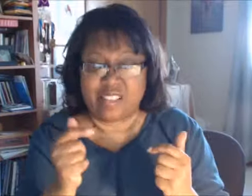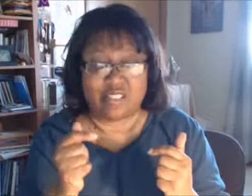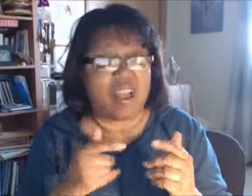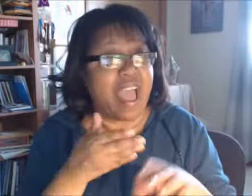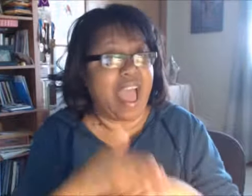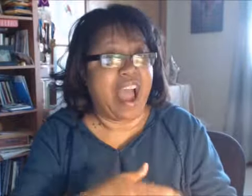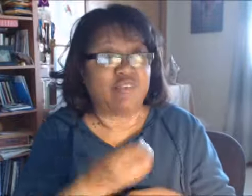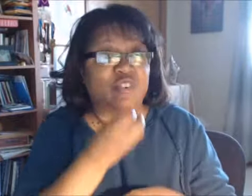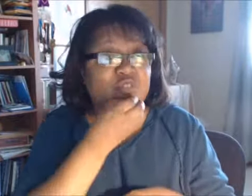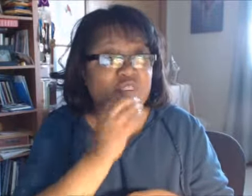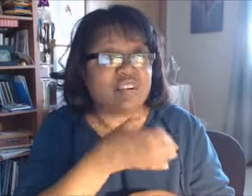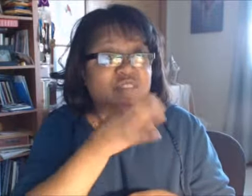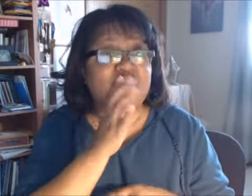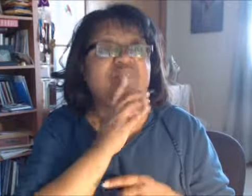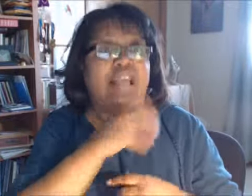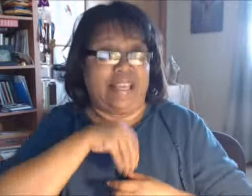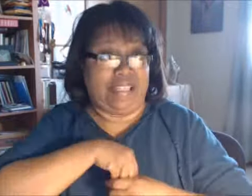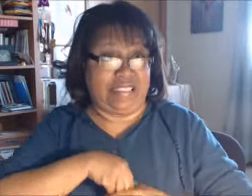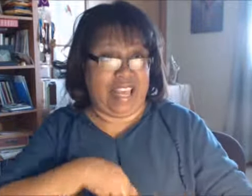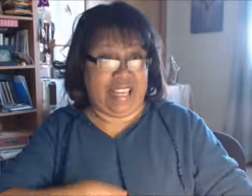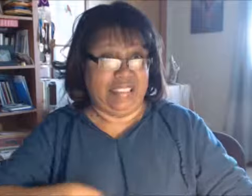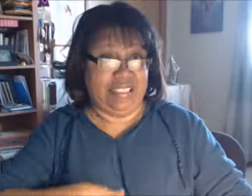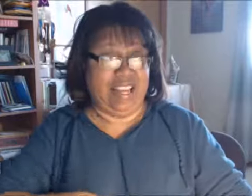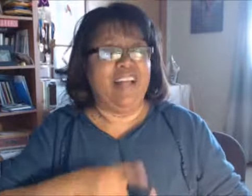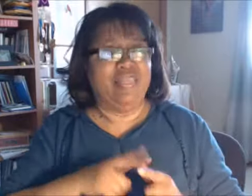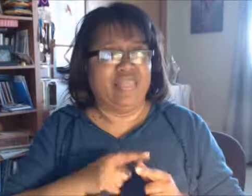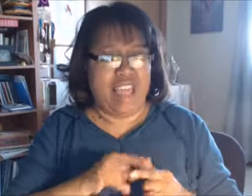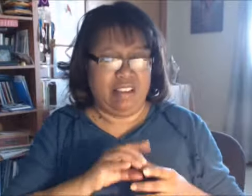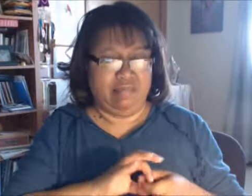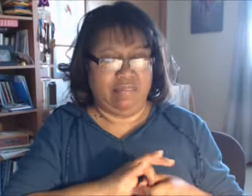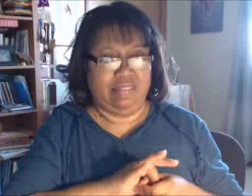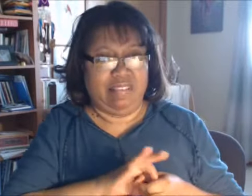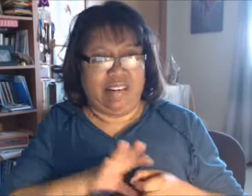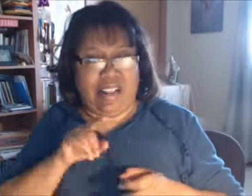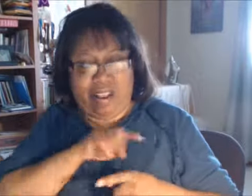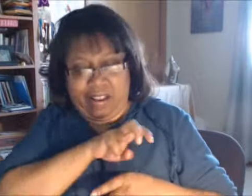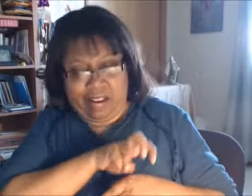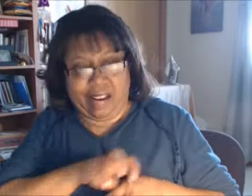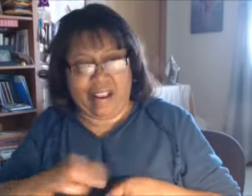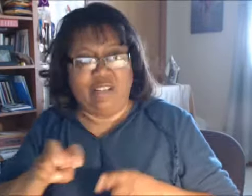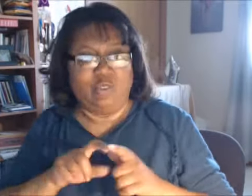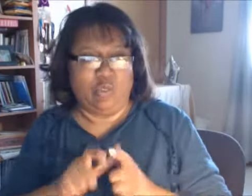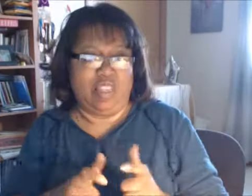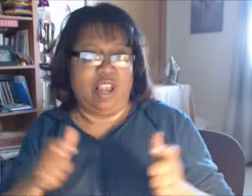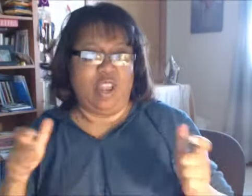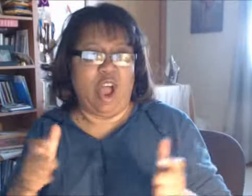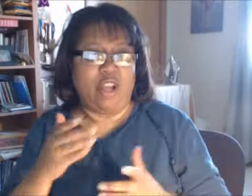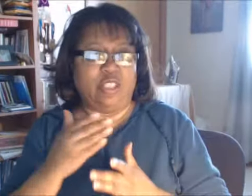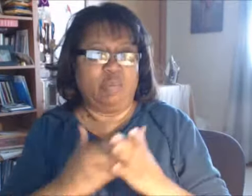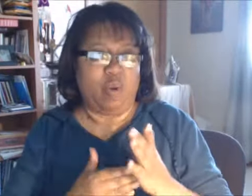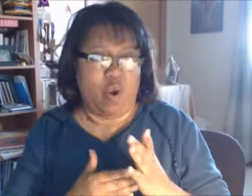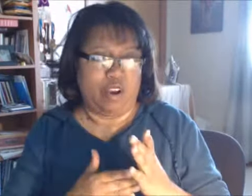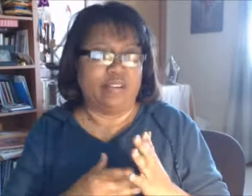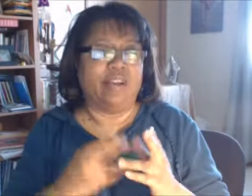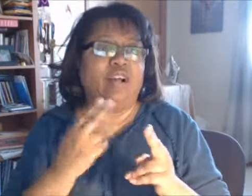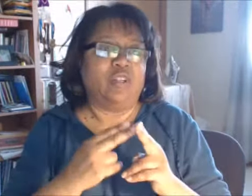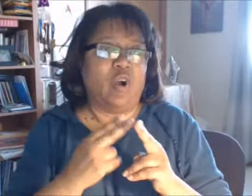and beverages have spent time in your stomach, they then leave the stomach and enter the largest portion of your digestive system, known as the small